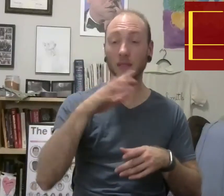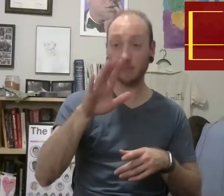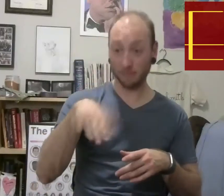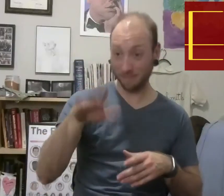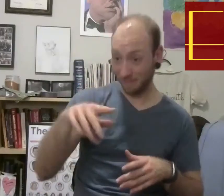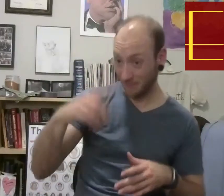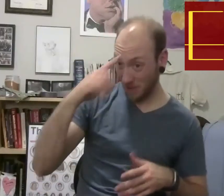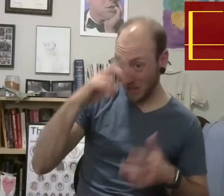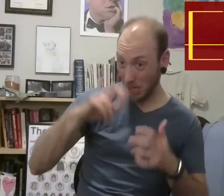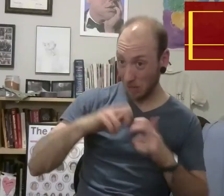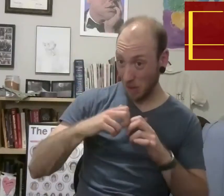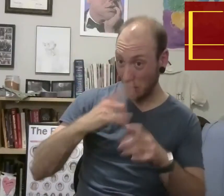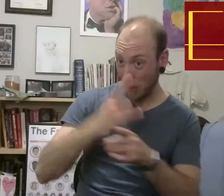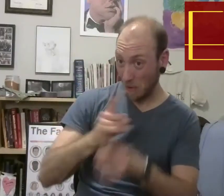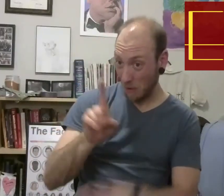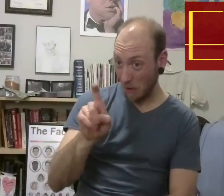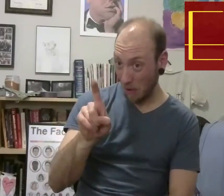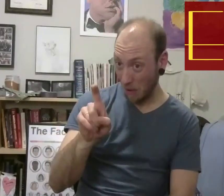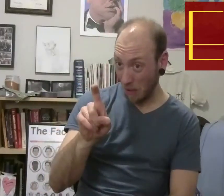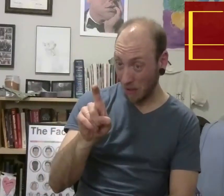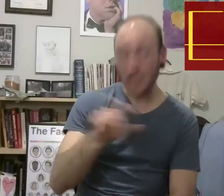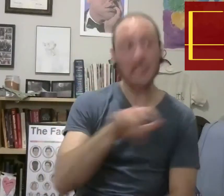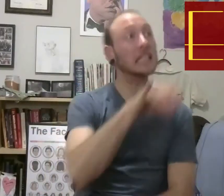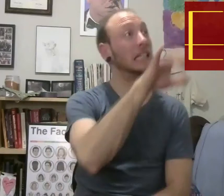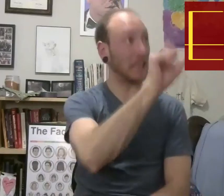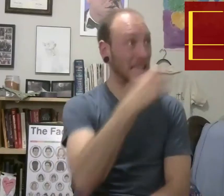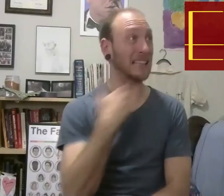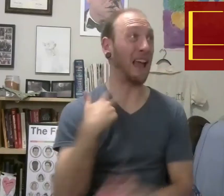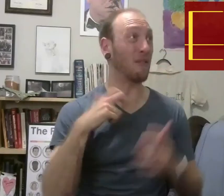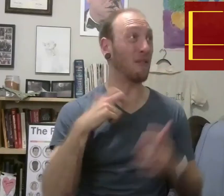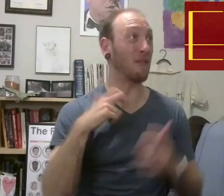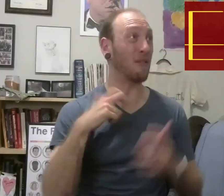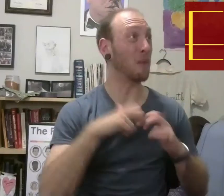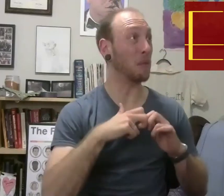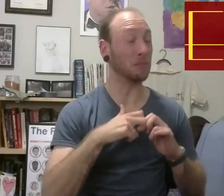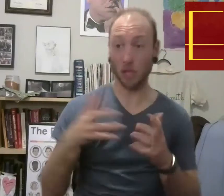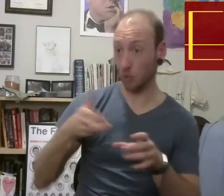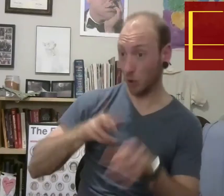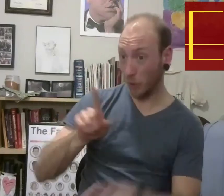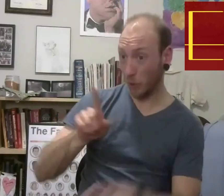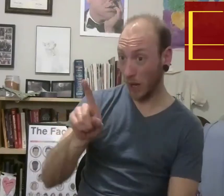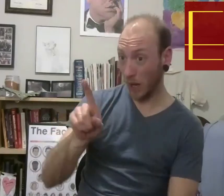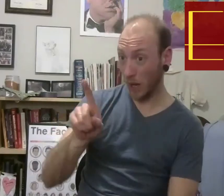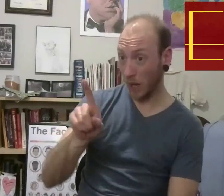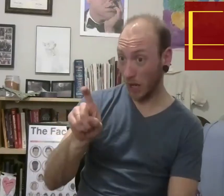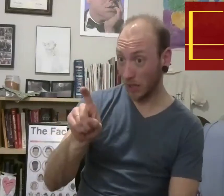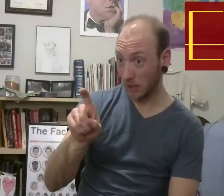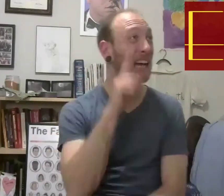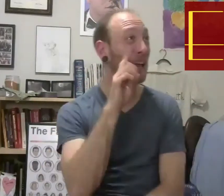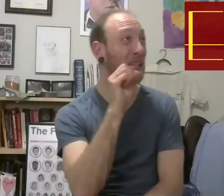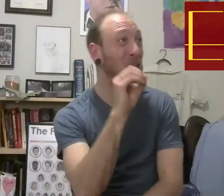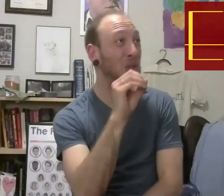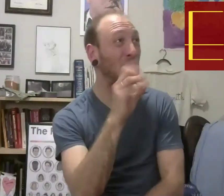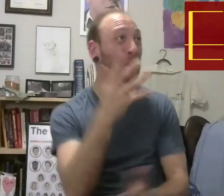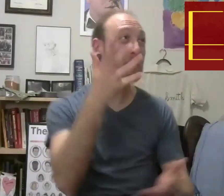I do." And he was like, "Do you want to stop?" And I was like, "I think so. Like, I don't, like, sure." Oh, actually, no, my answer was